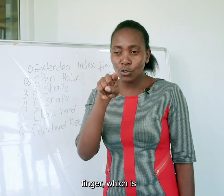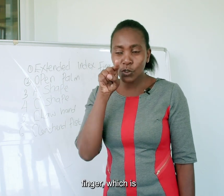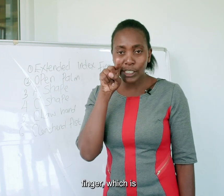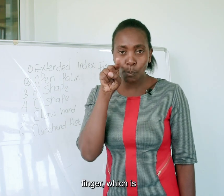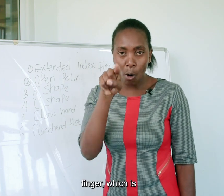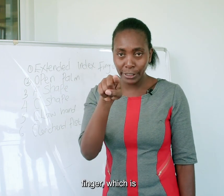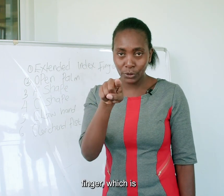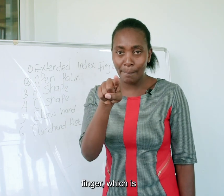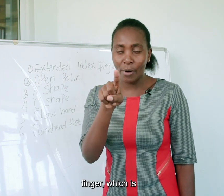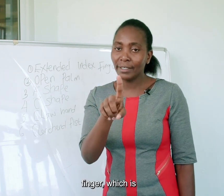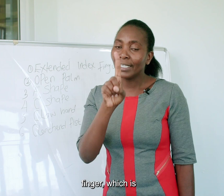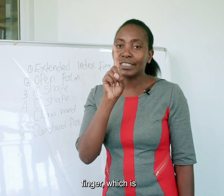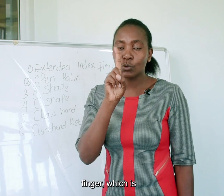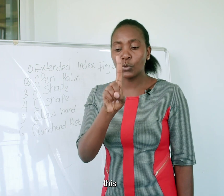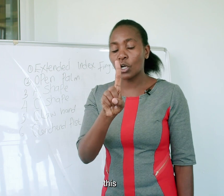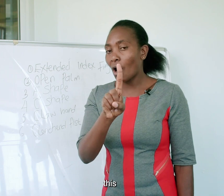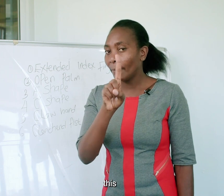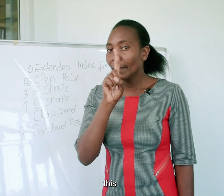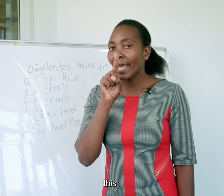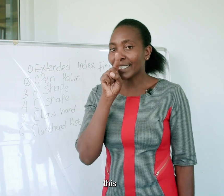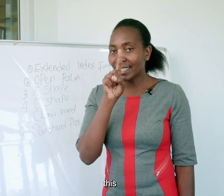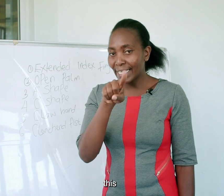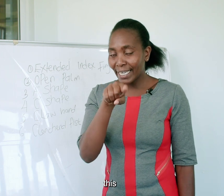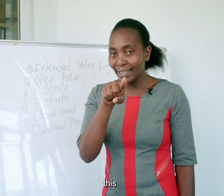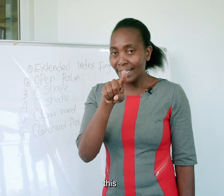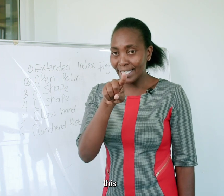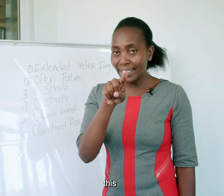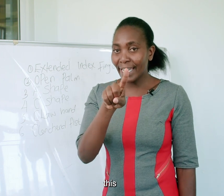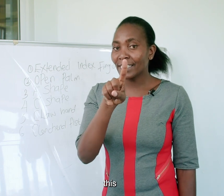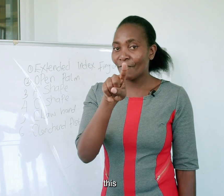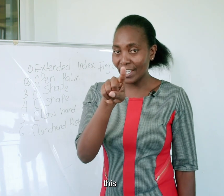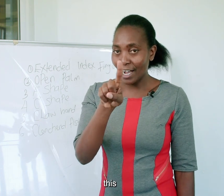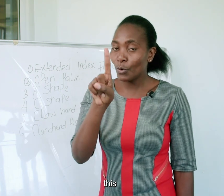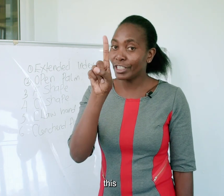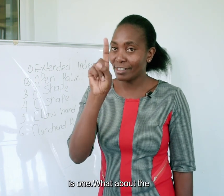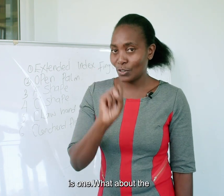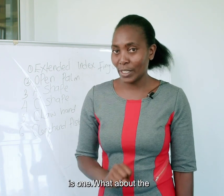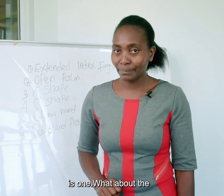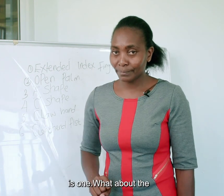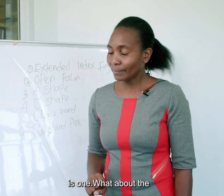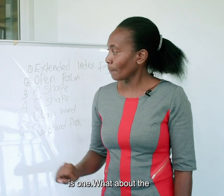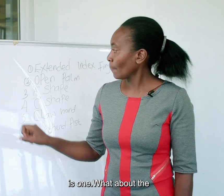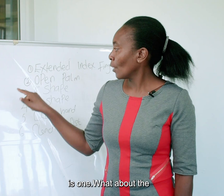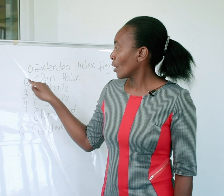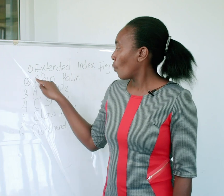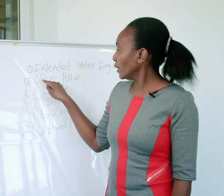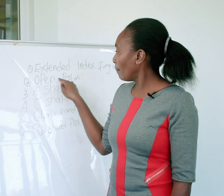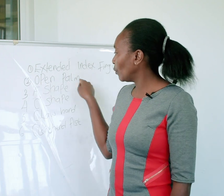you use to point someone, it is what we call extended index finger, which is this one. What about